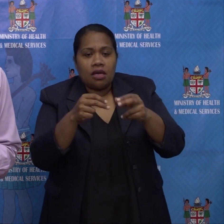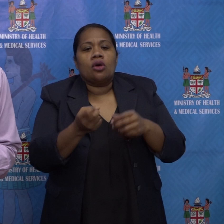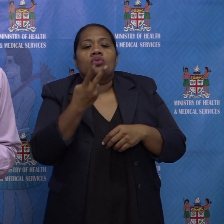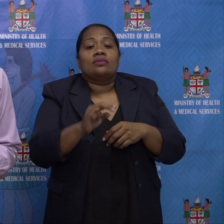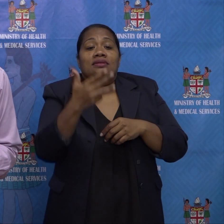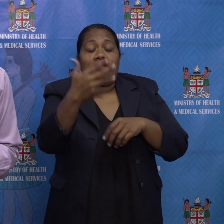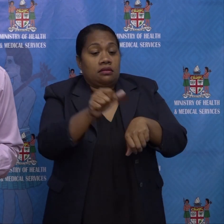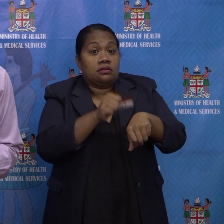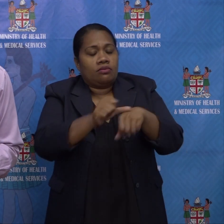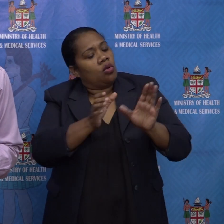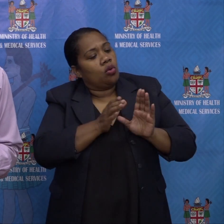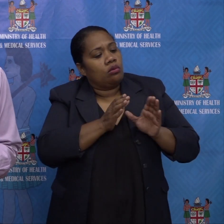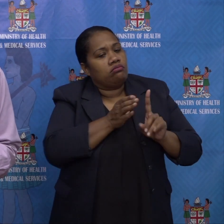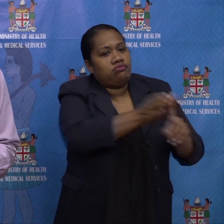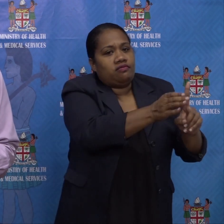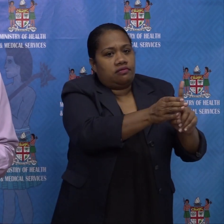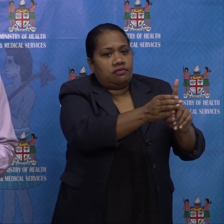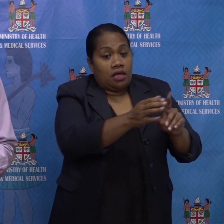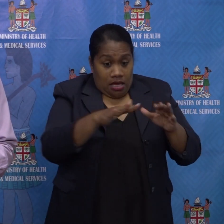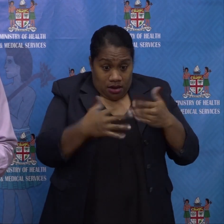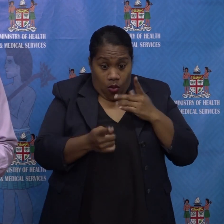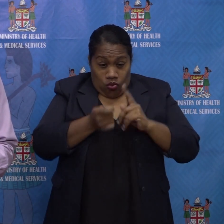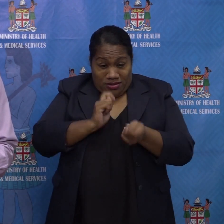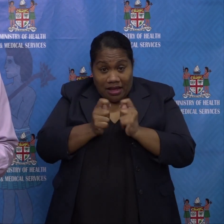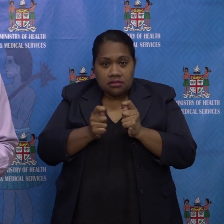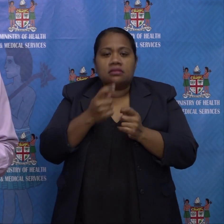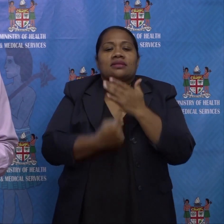for COVID-19 at this time.